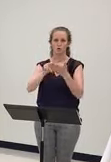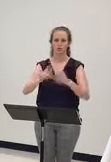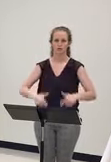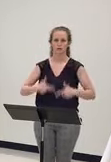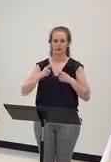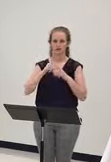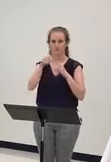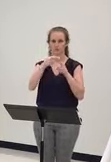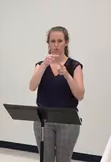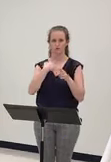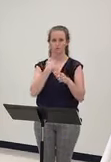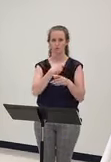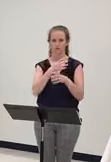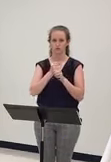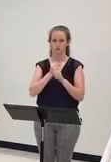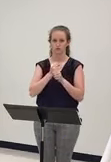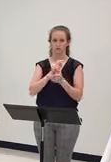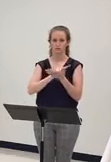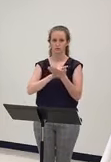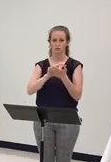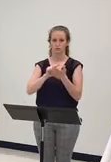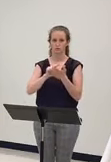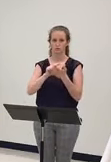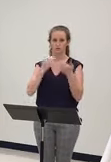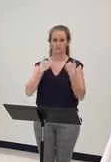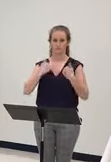as we receive his body and his blood.